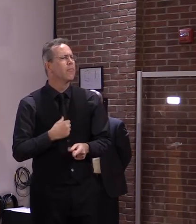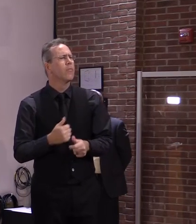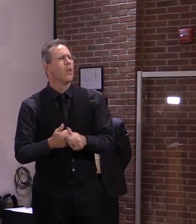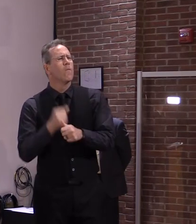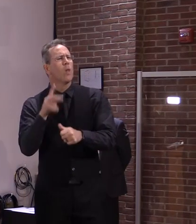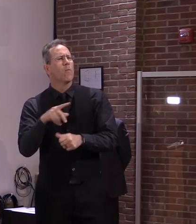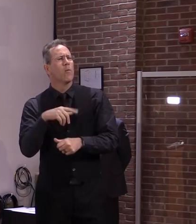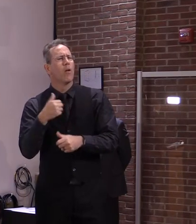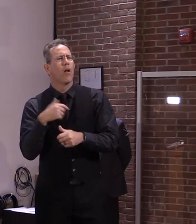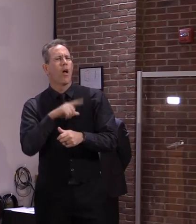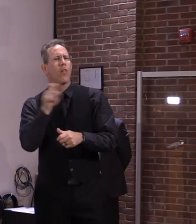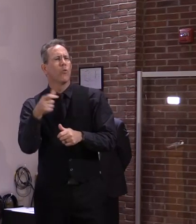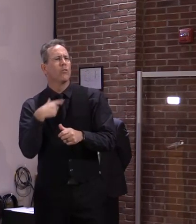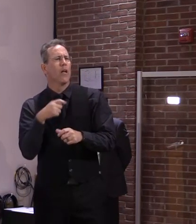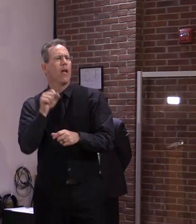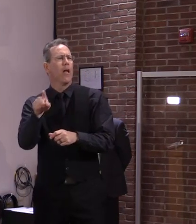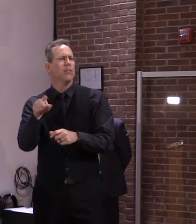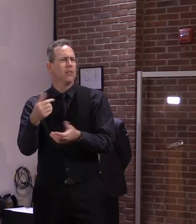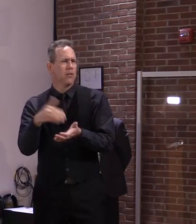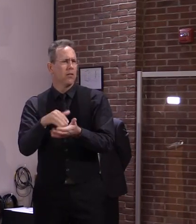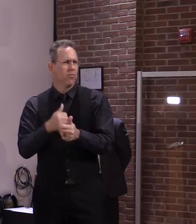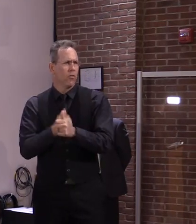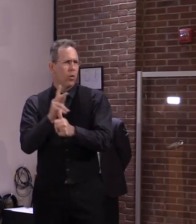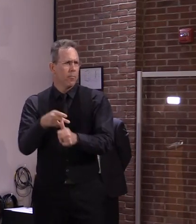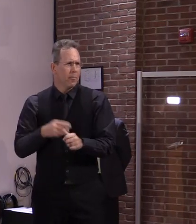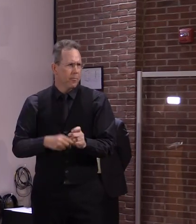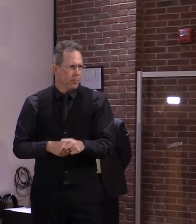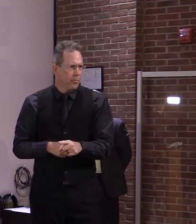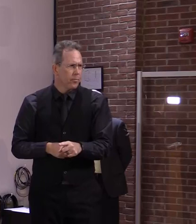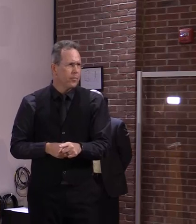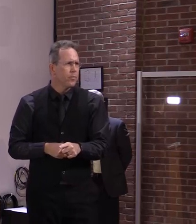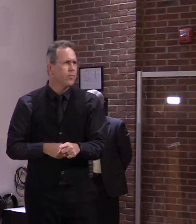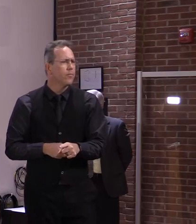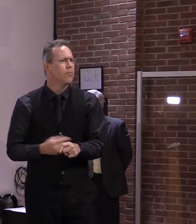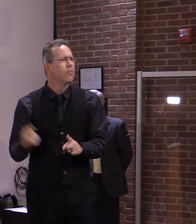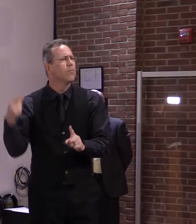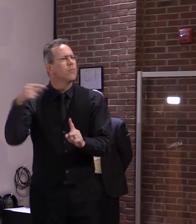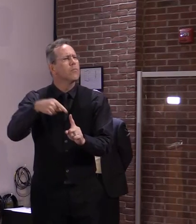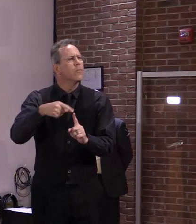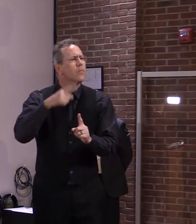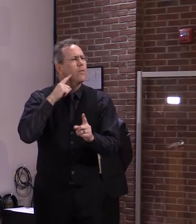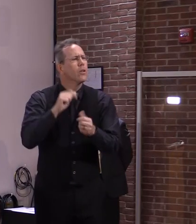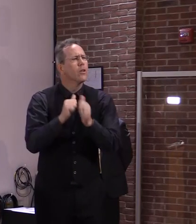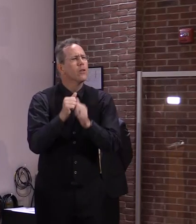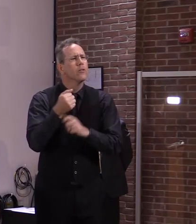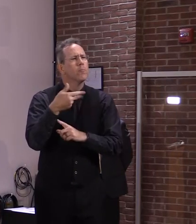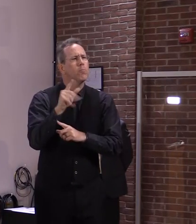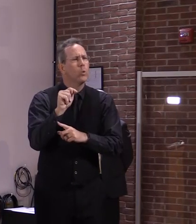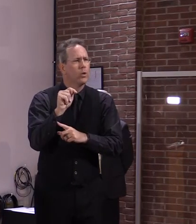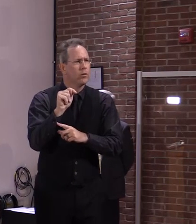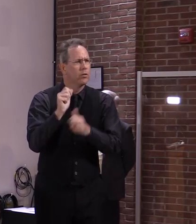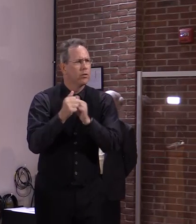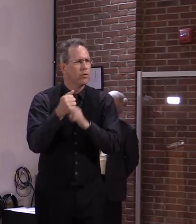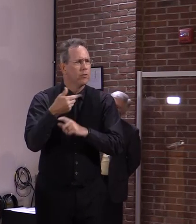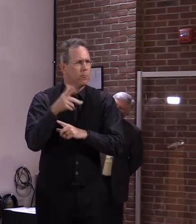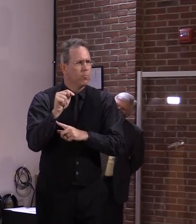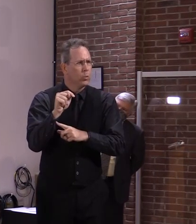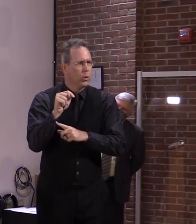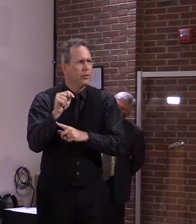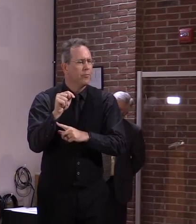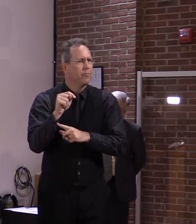with a sports twist. I read that the New York Yankees had